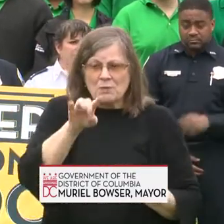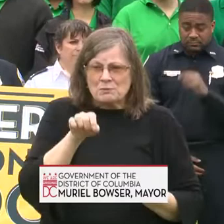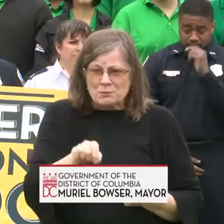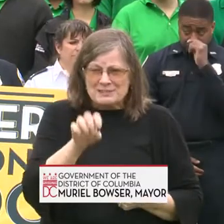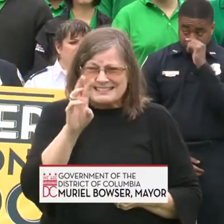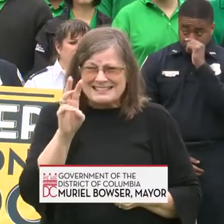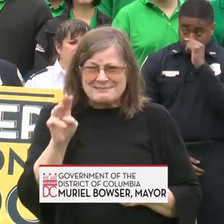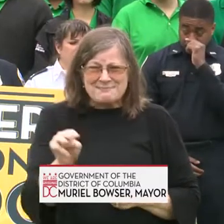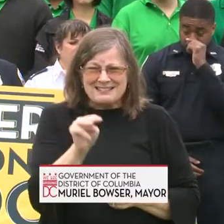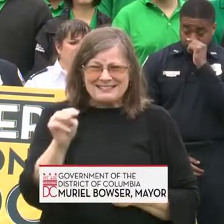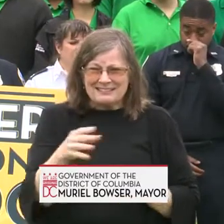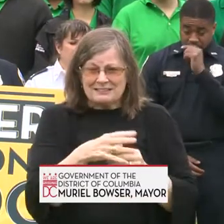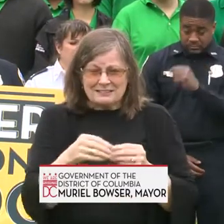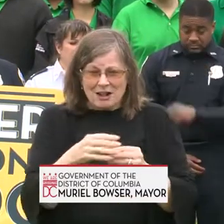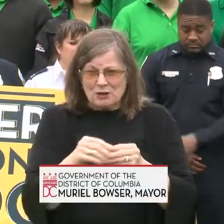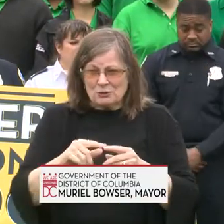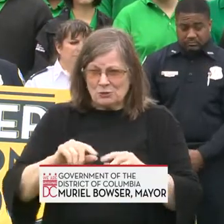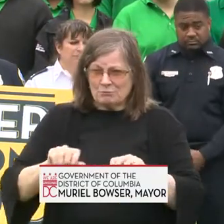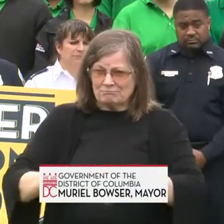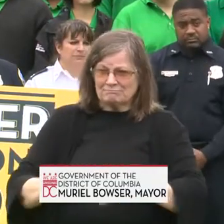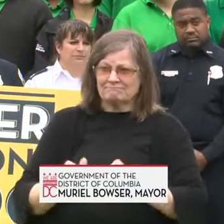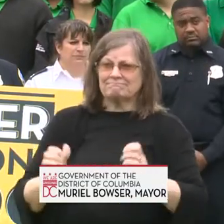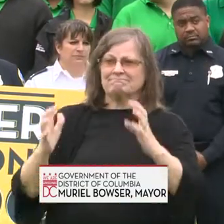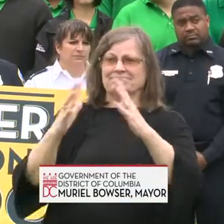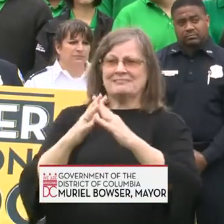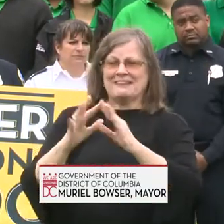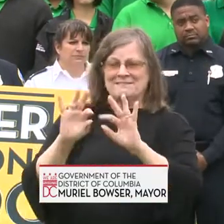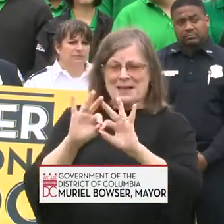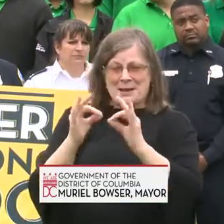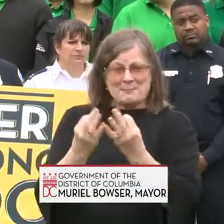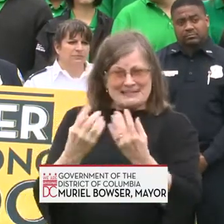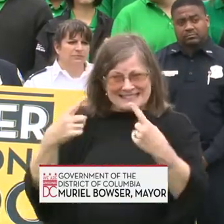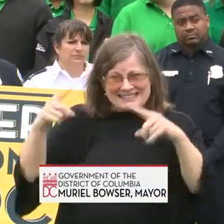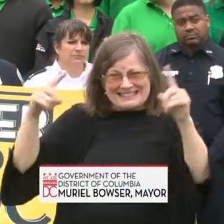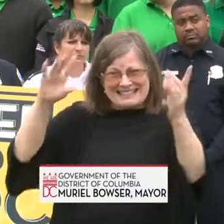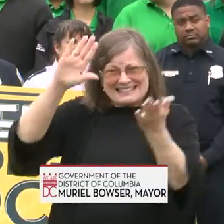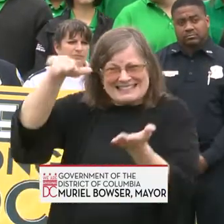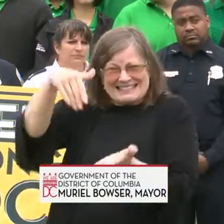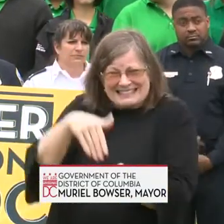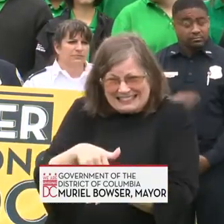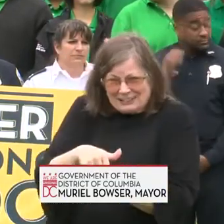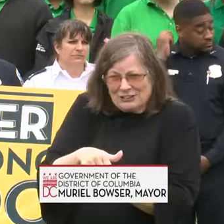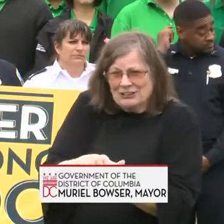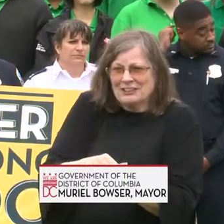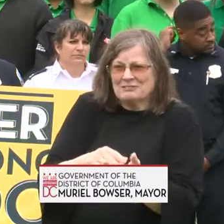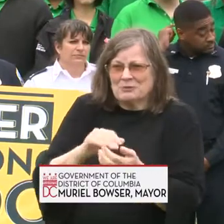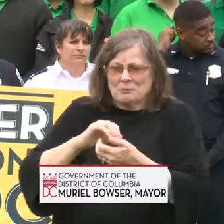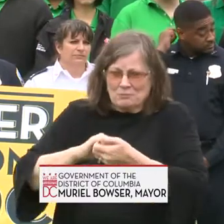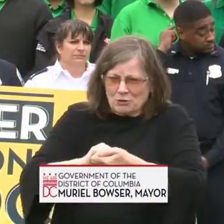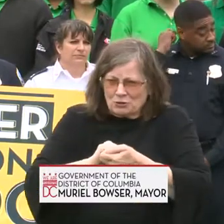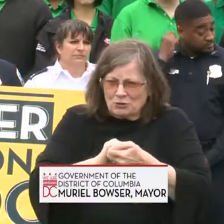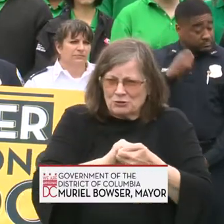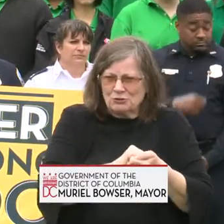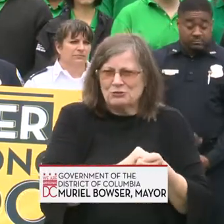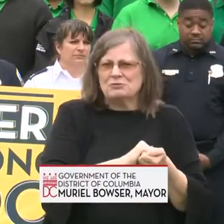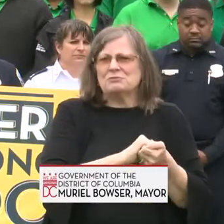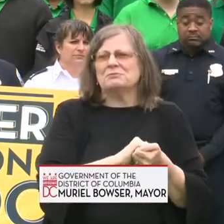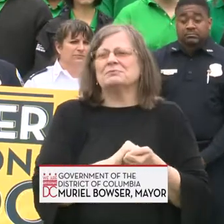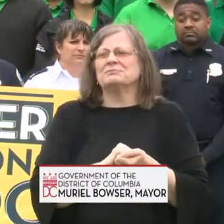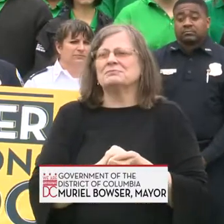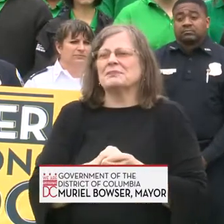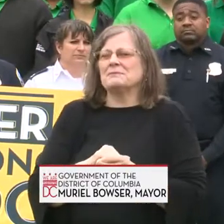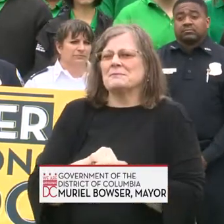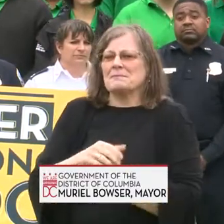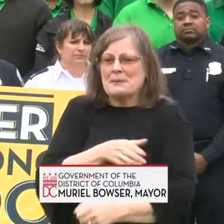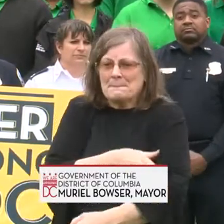family success centers where we will work with trusted community partners to empower families with the services that